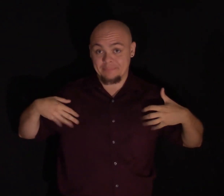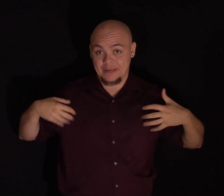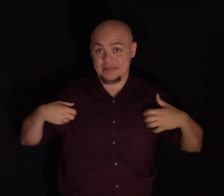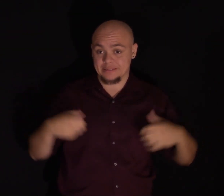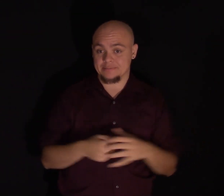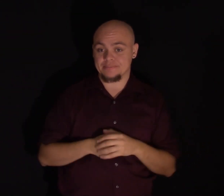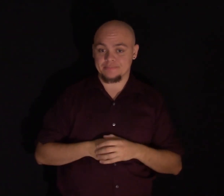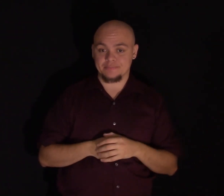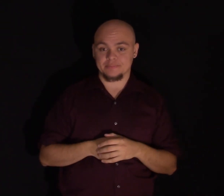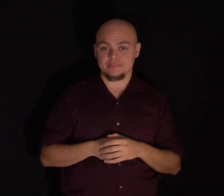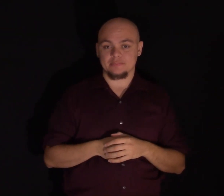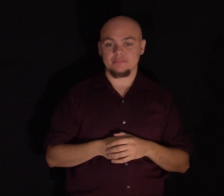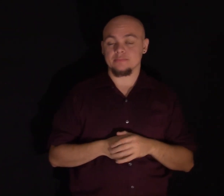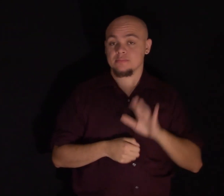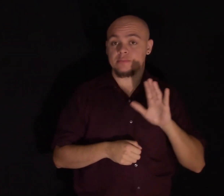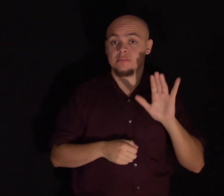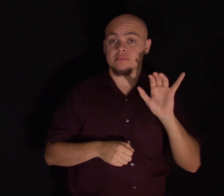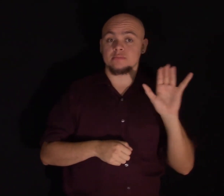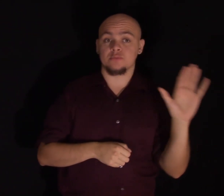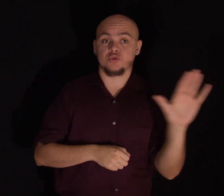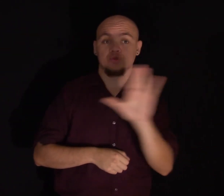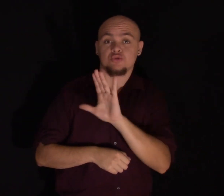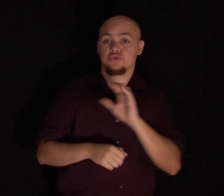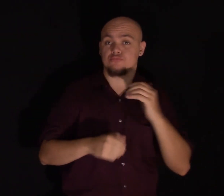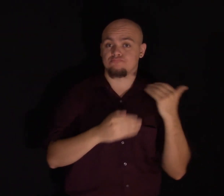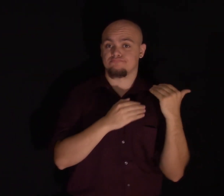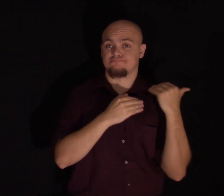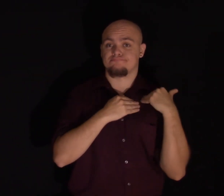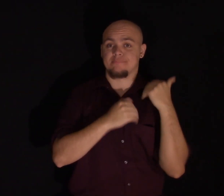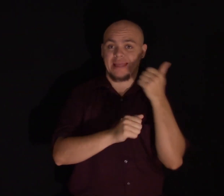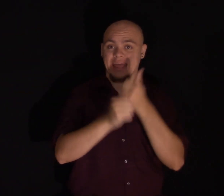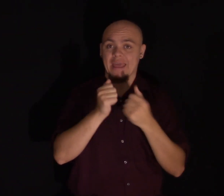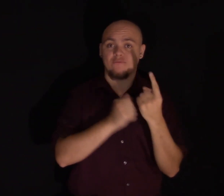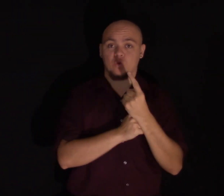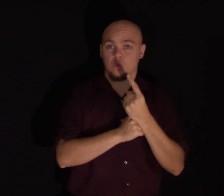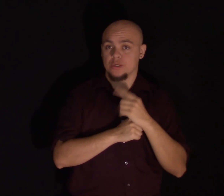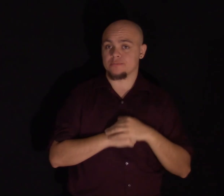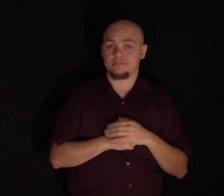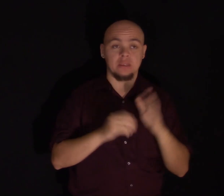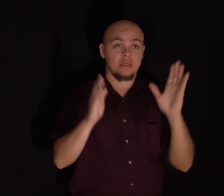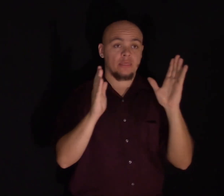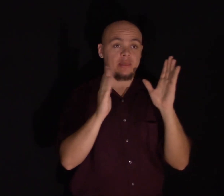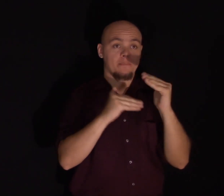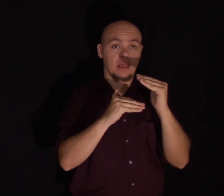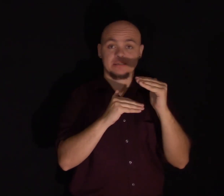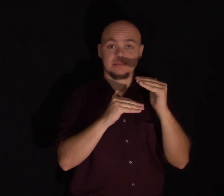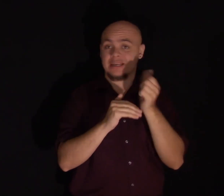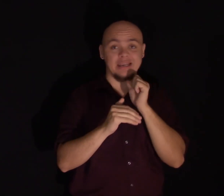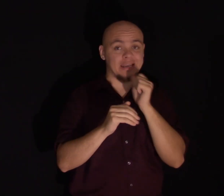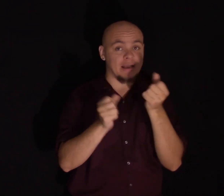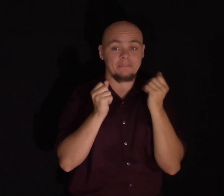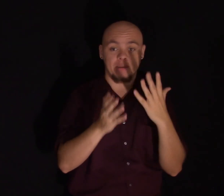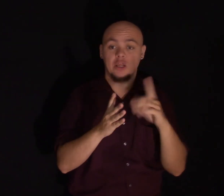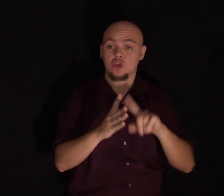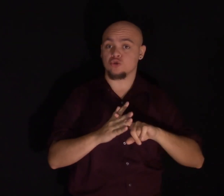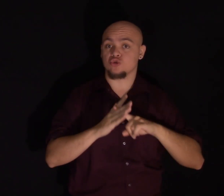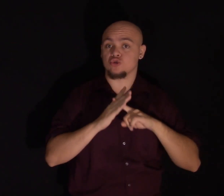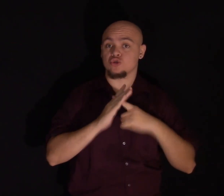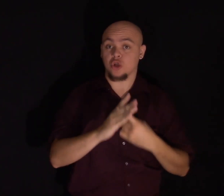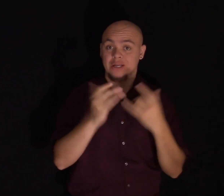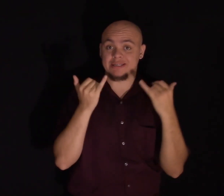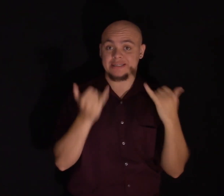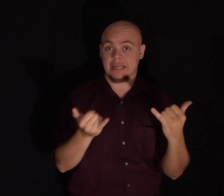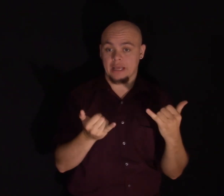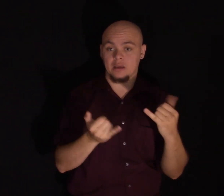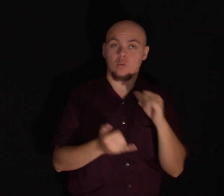that's a job for all of us and because there's not that many boxes on there it's a job that should probably start today